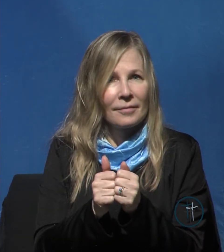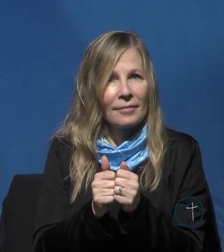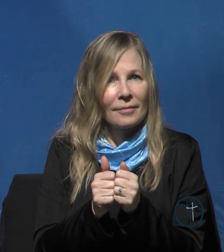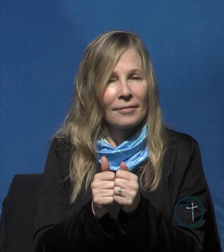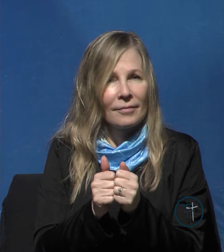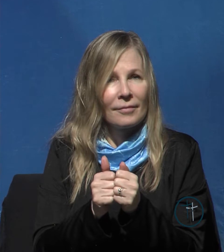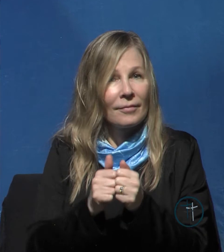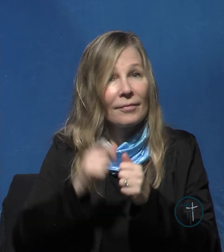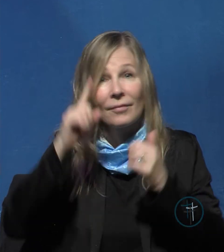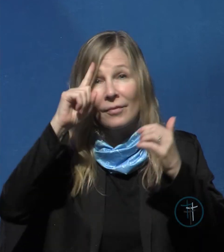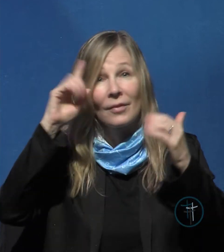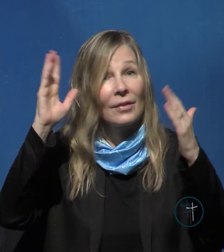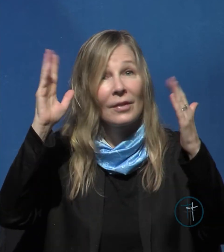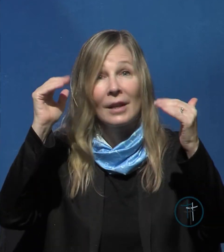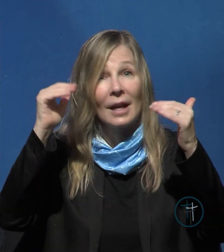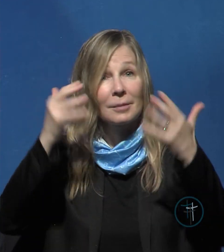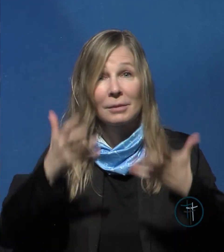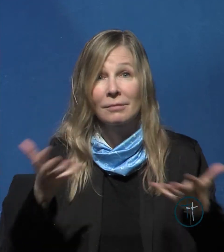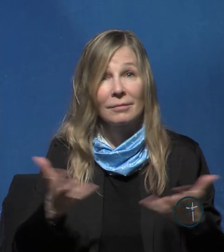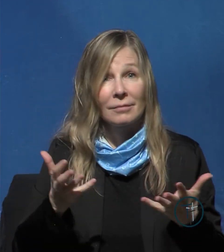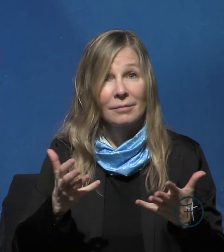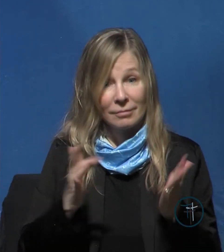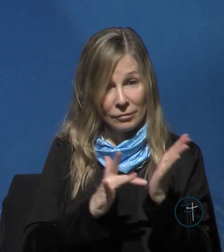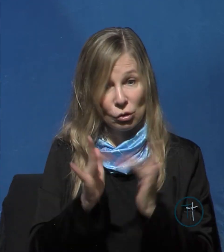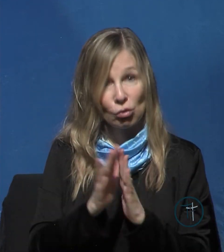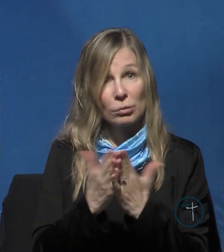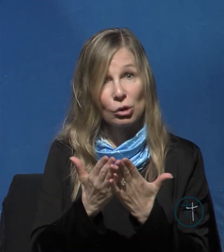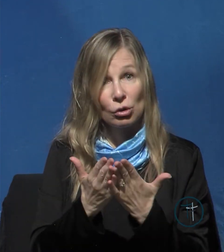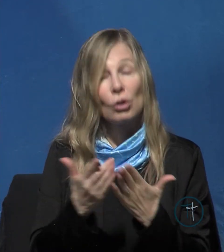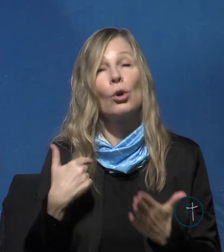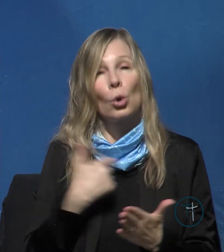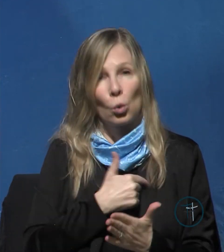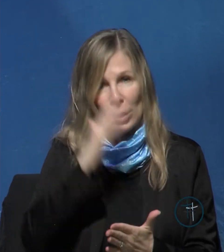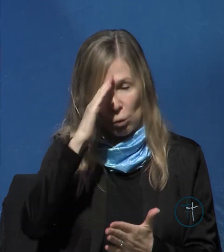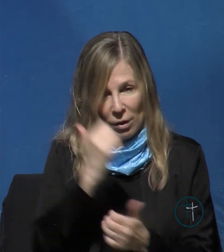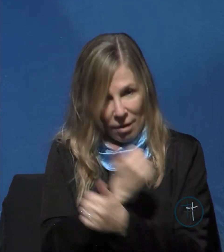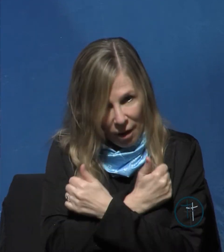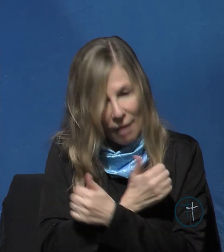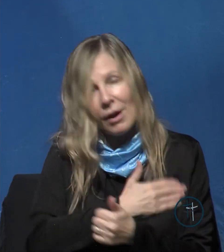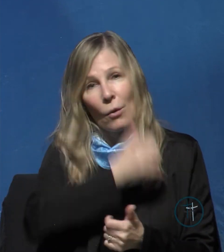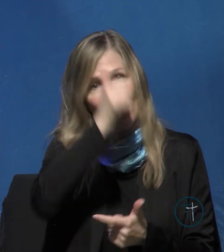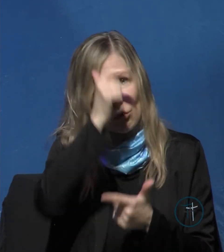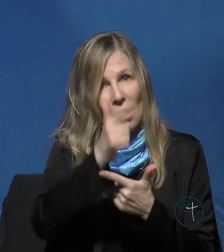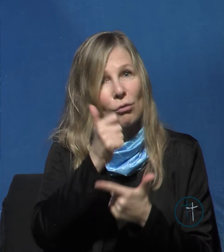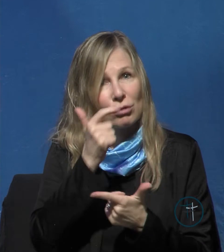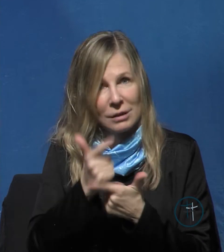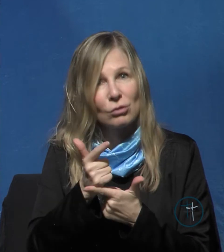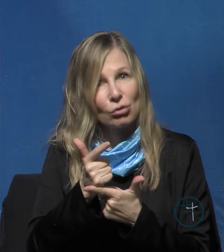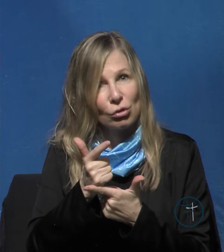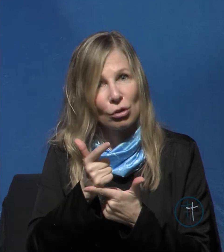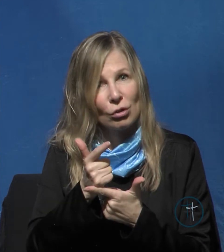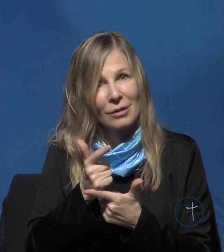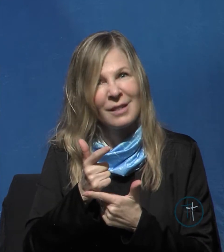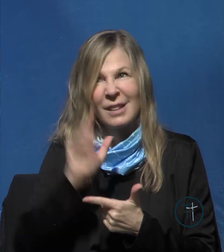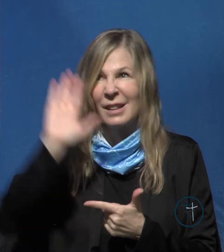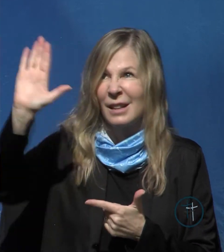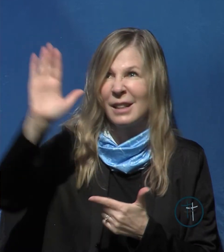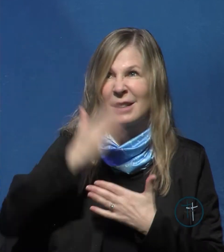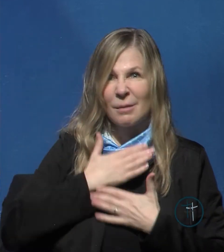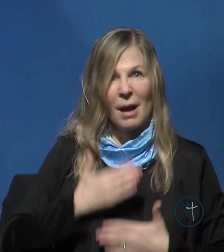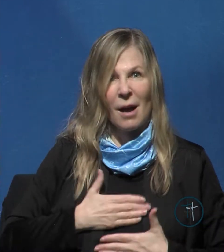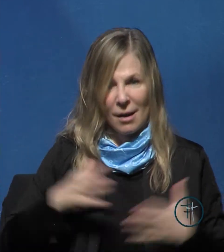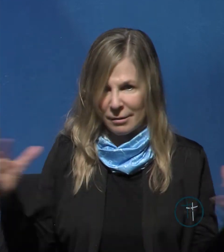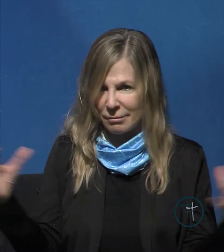The expectation of the scriptures that we will love our brothers and sisters in the body of Christ with the same type